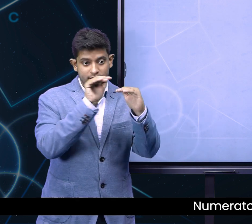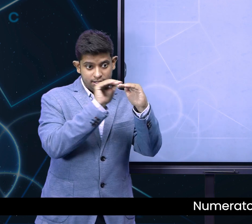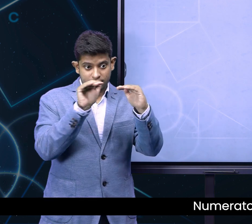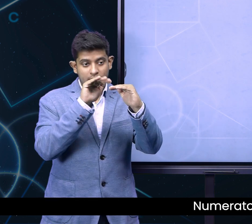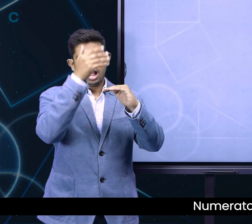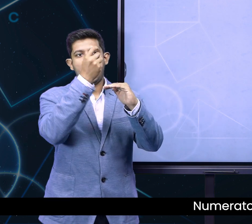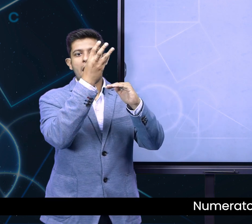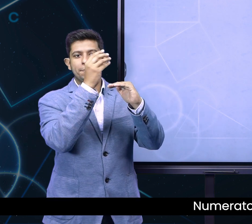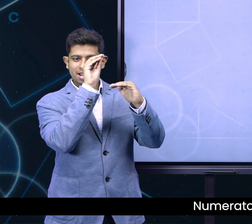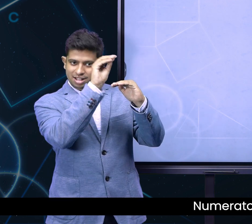numerator,